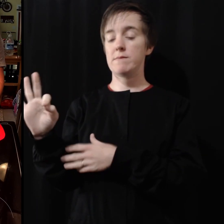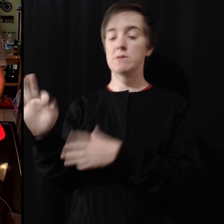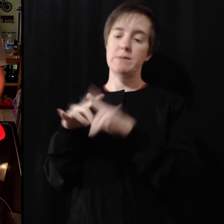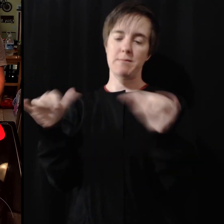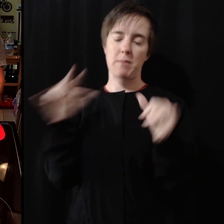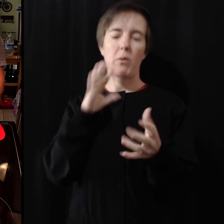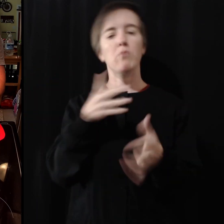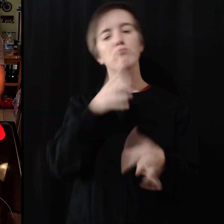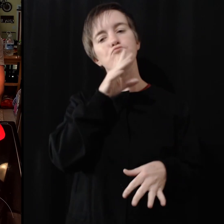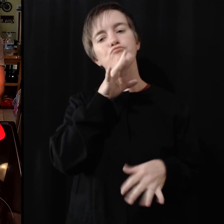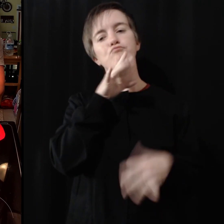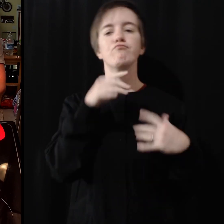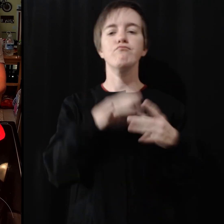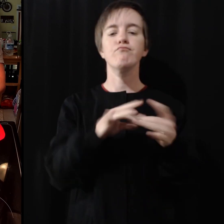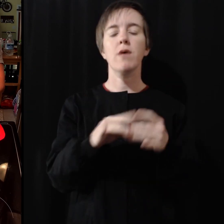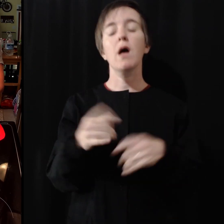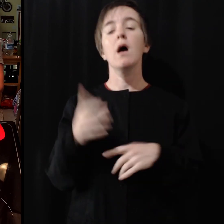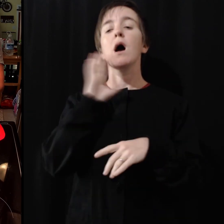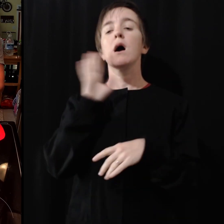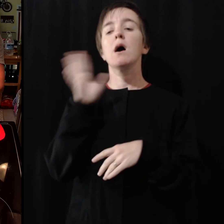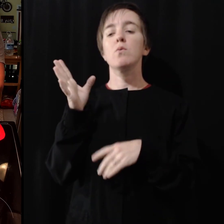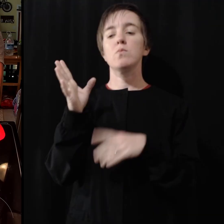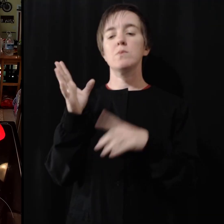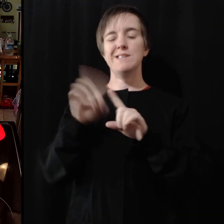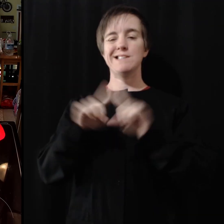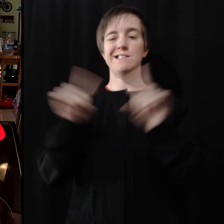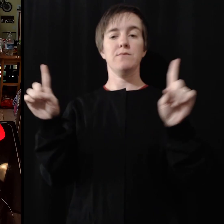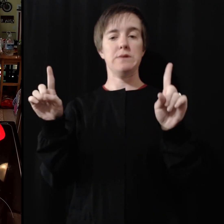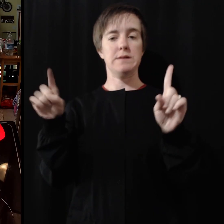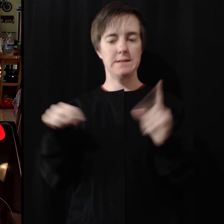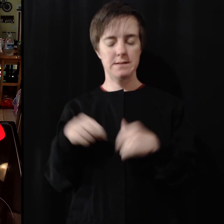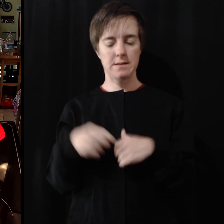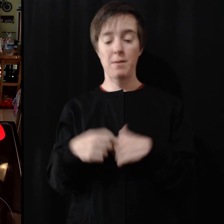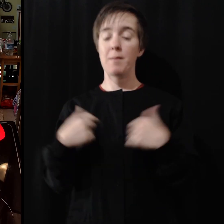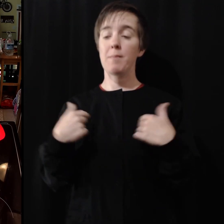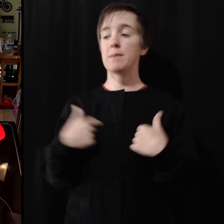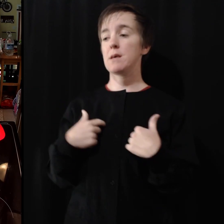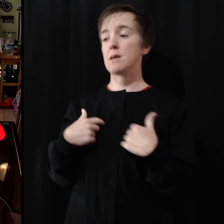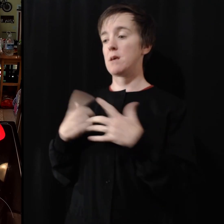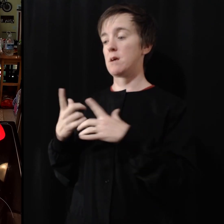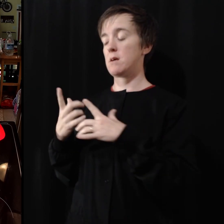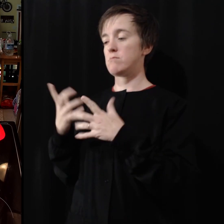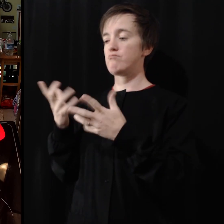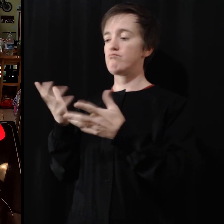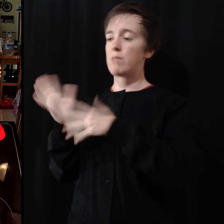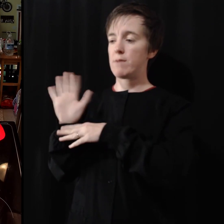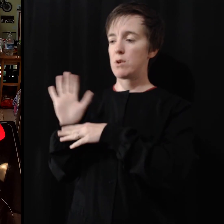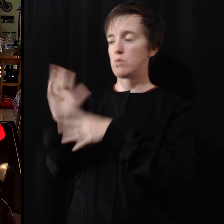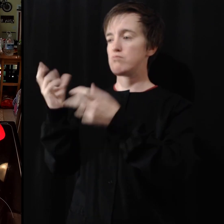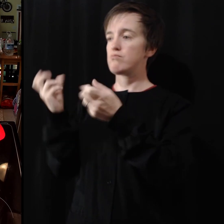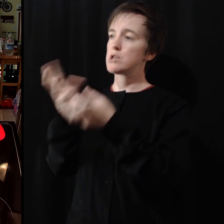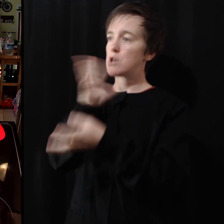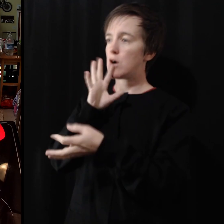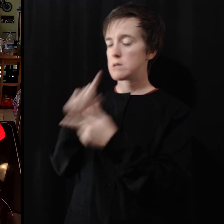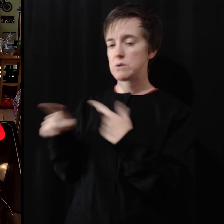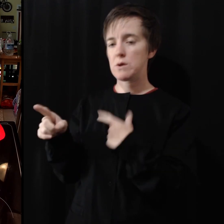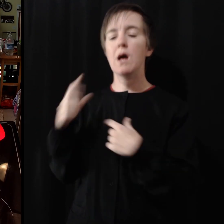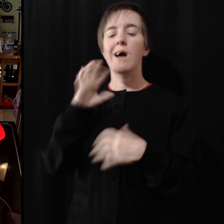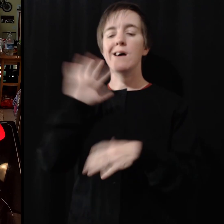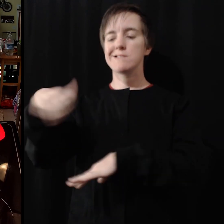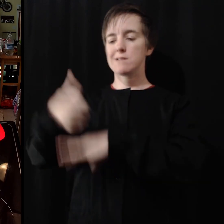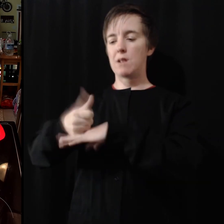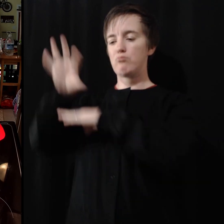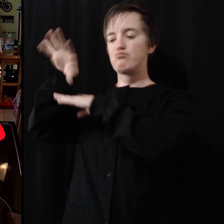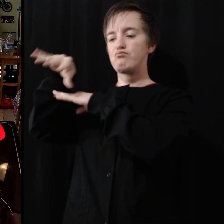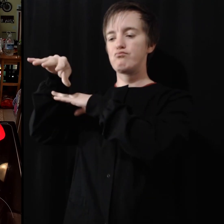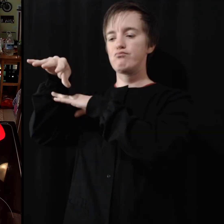I'll do some chatting. So we're doing it a little different this time. Instead of me talking you through the video, I just set this up while I was